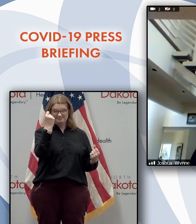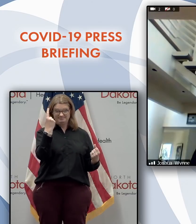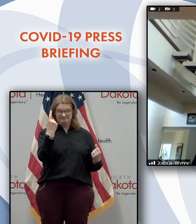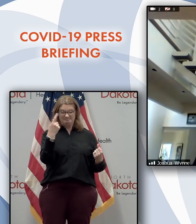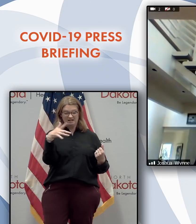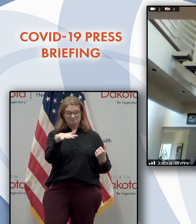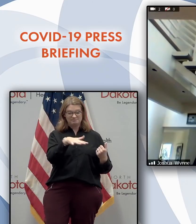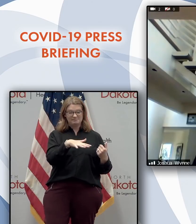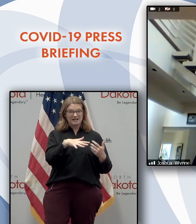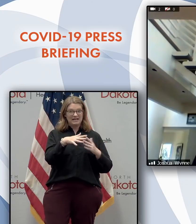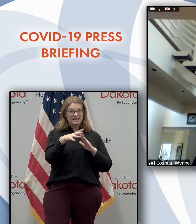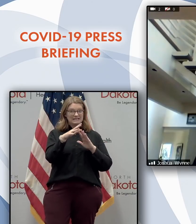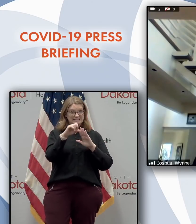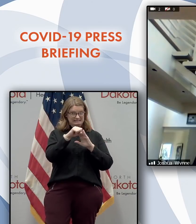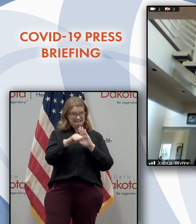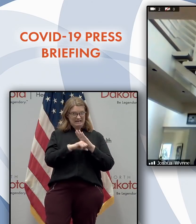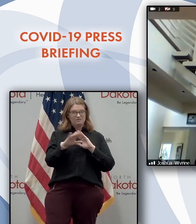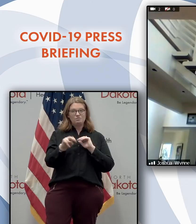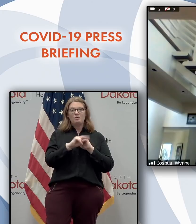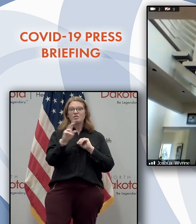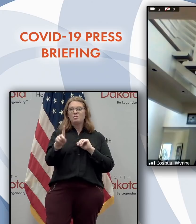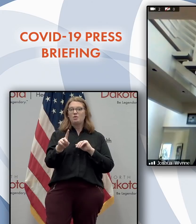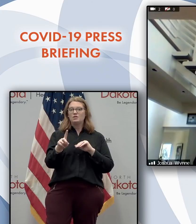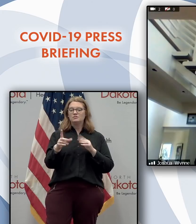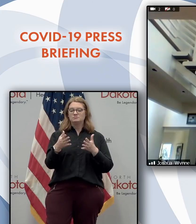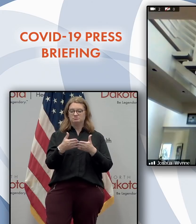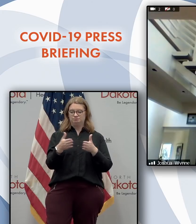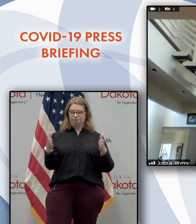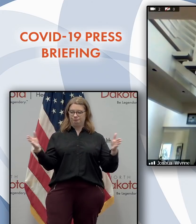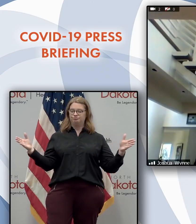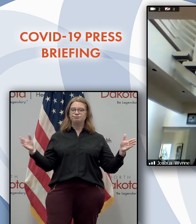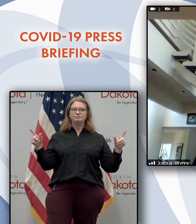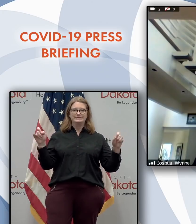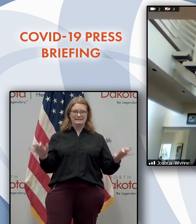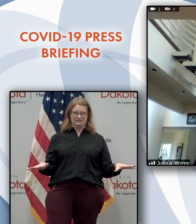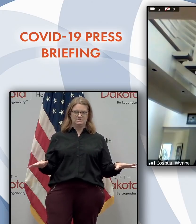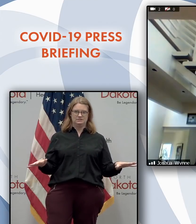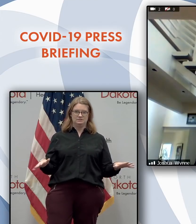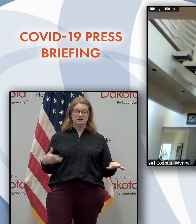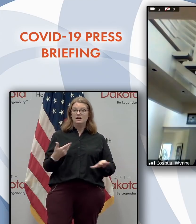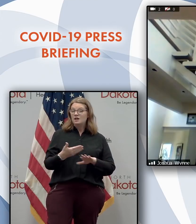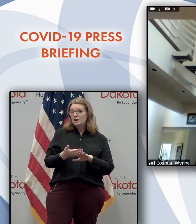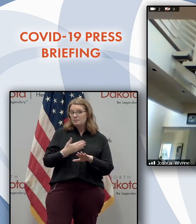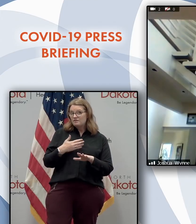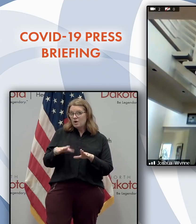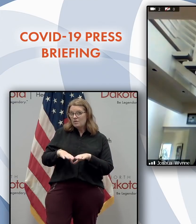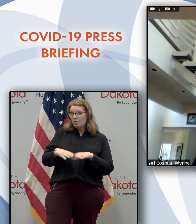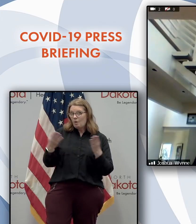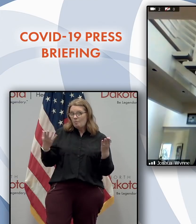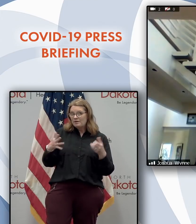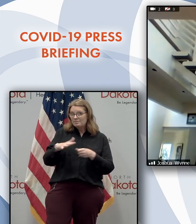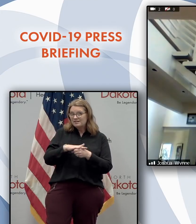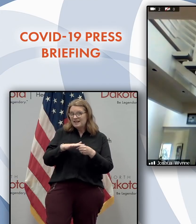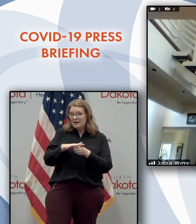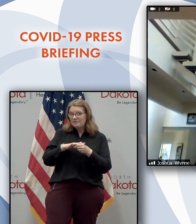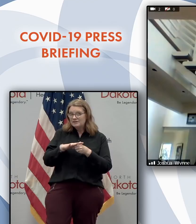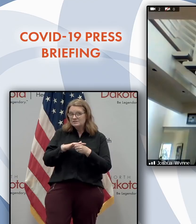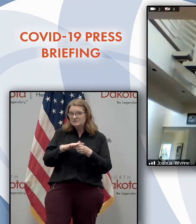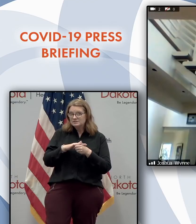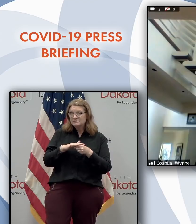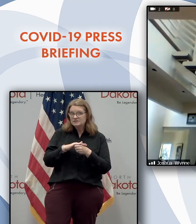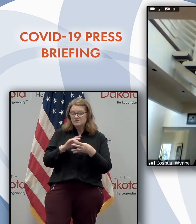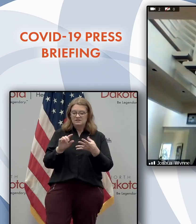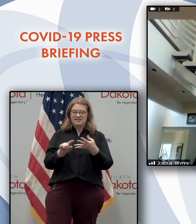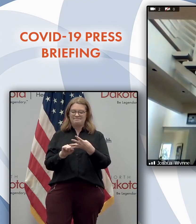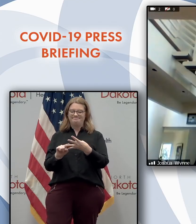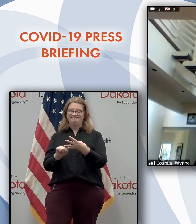testing throughout the state of North Dakota in the days leading up to the opening of the campuses the third week